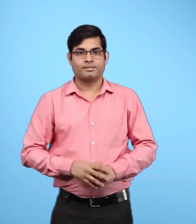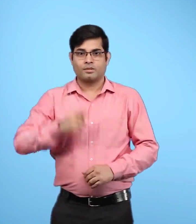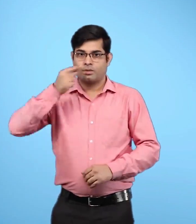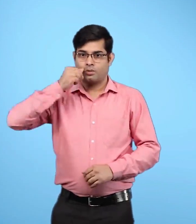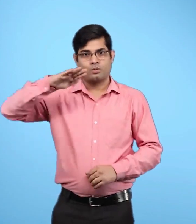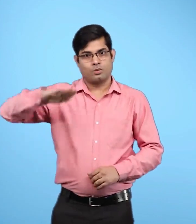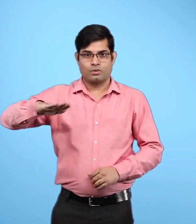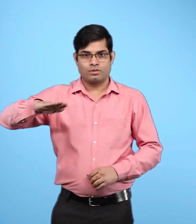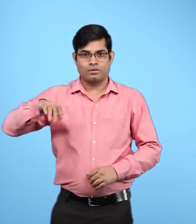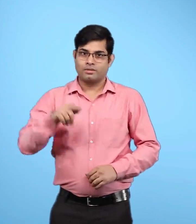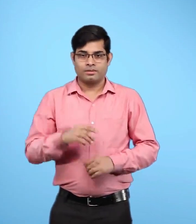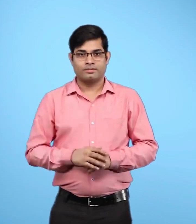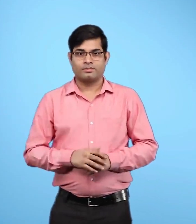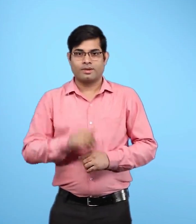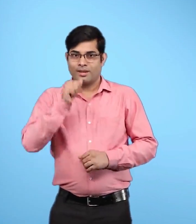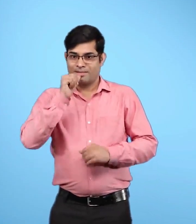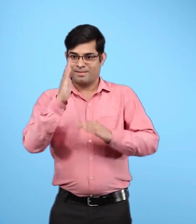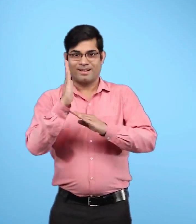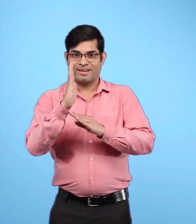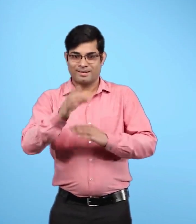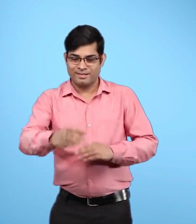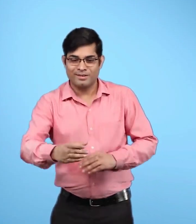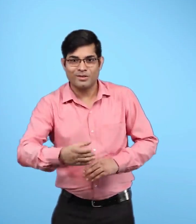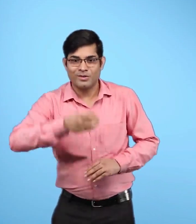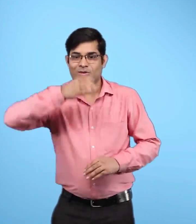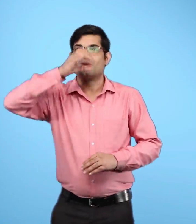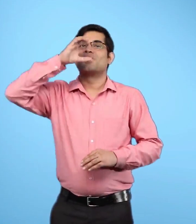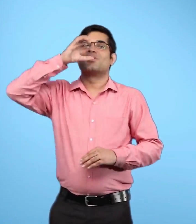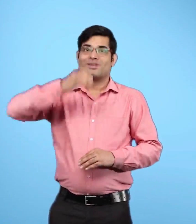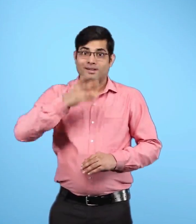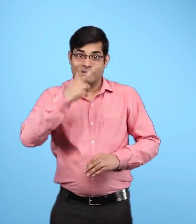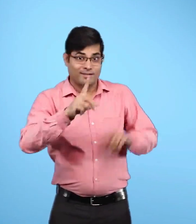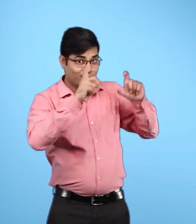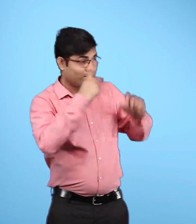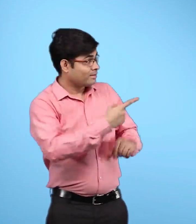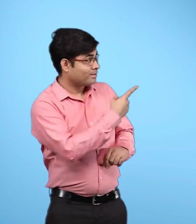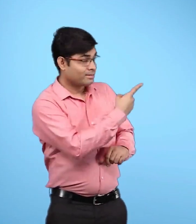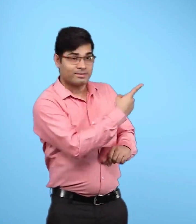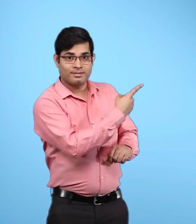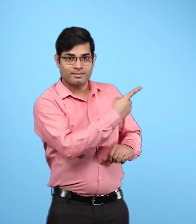boy standing next to table is drinking water from a glass held in his